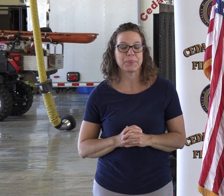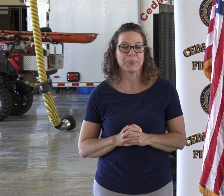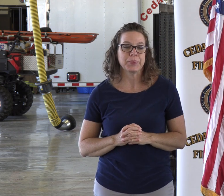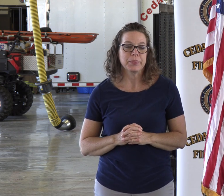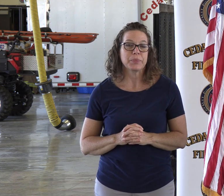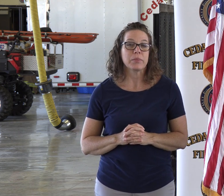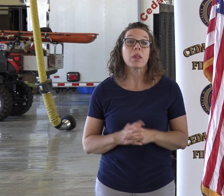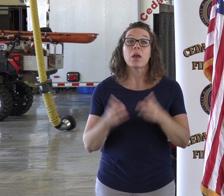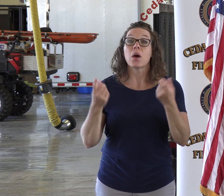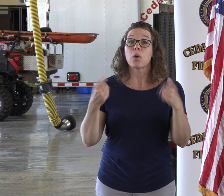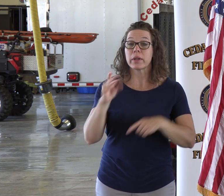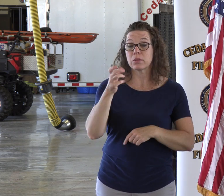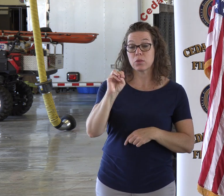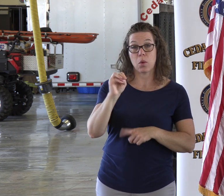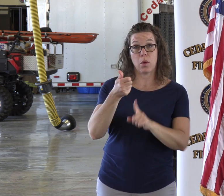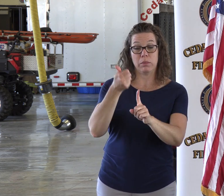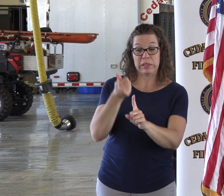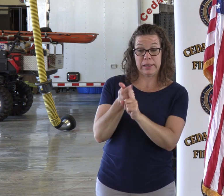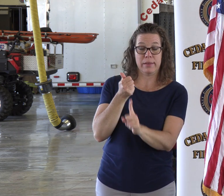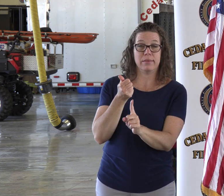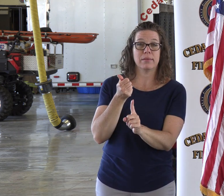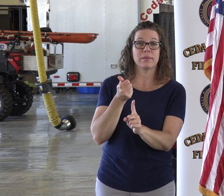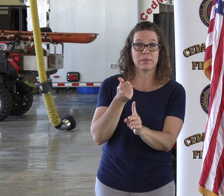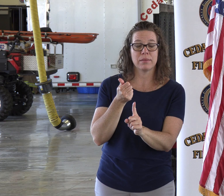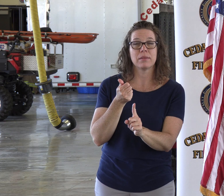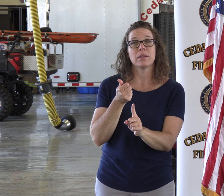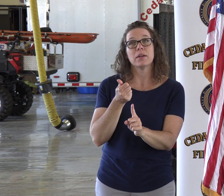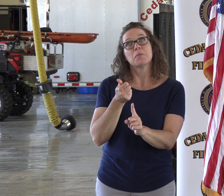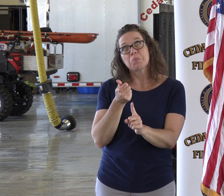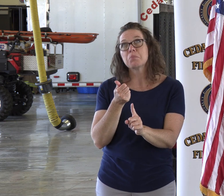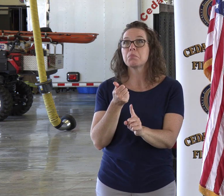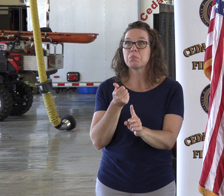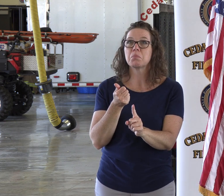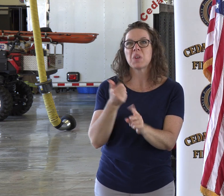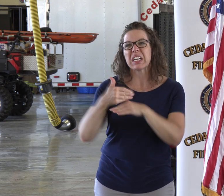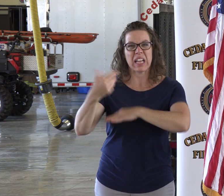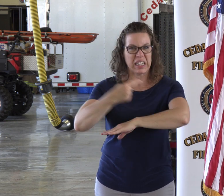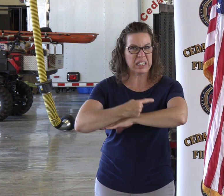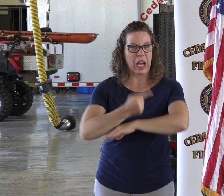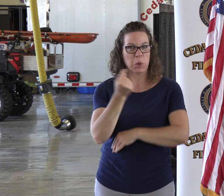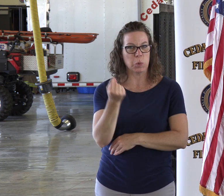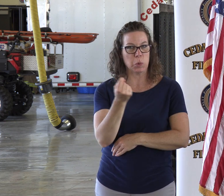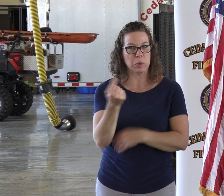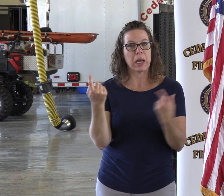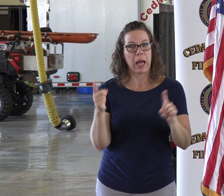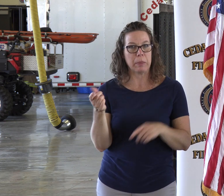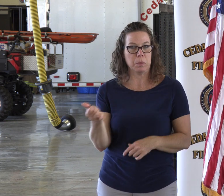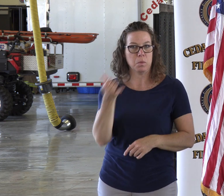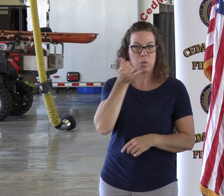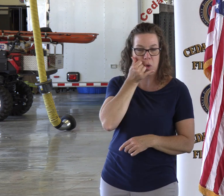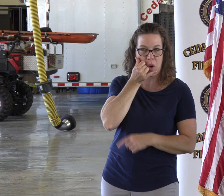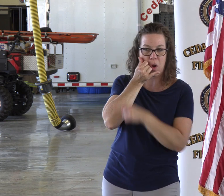When the storm hit, it was about a day later that I received a call